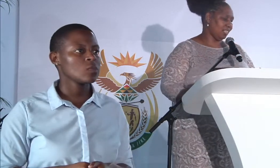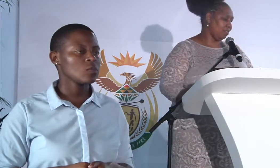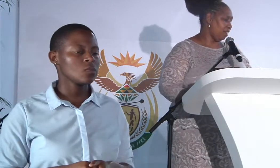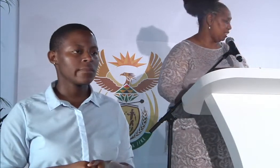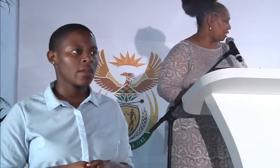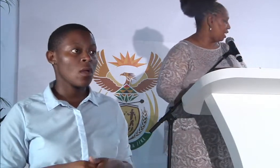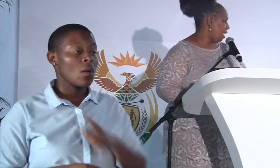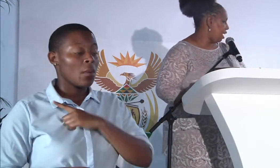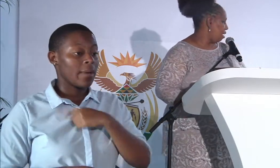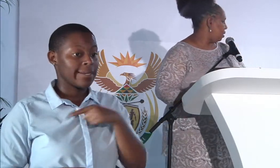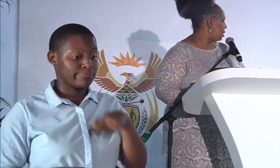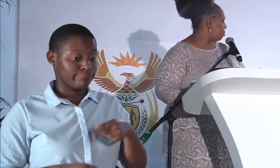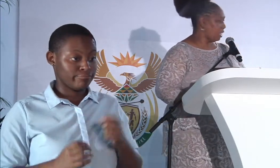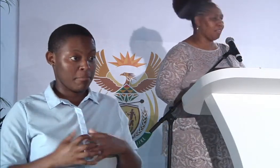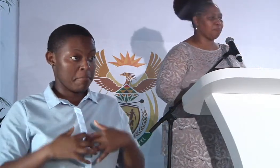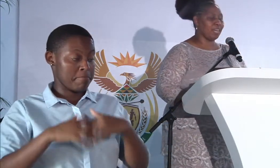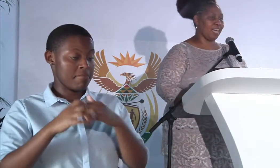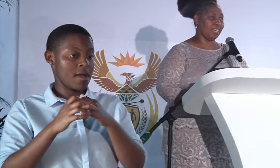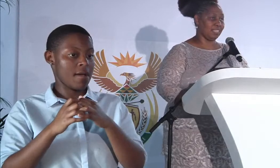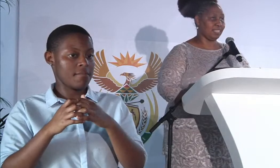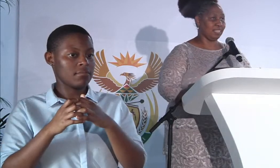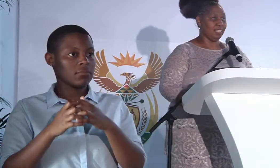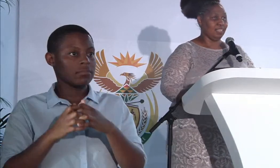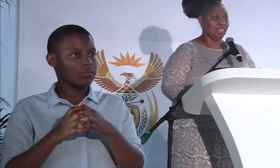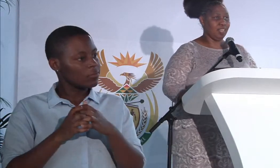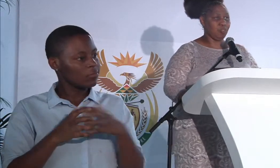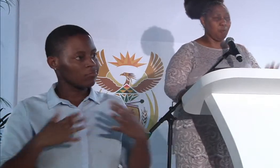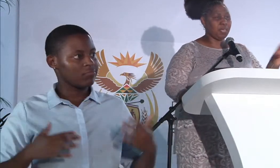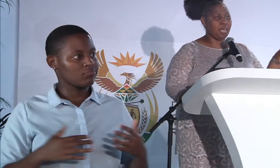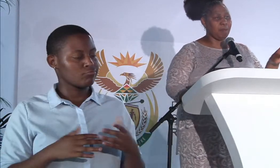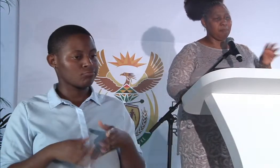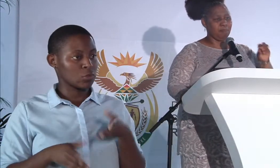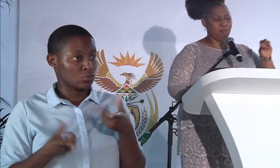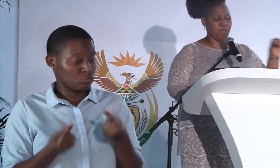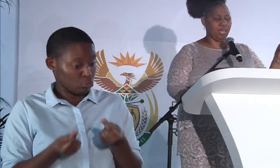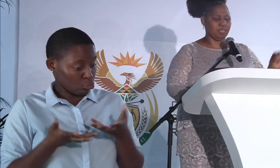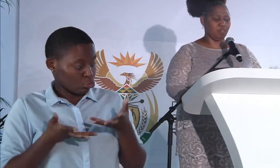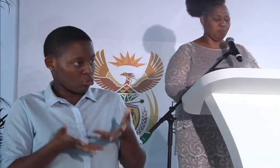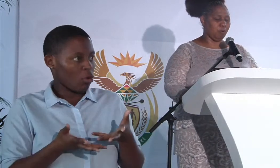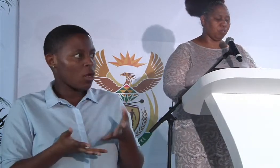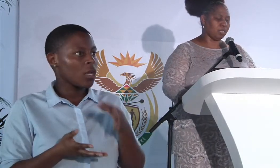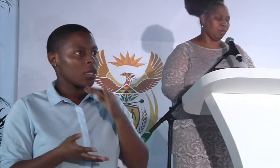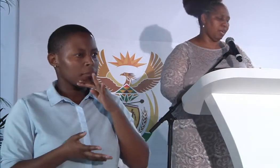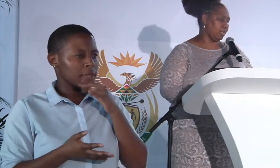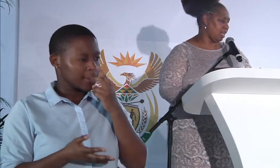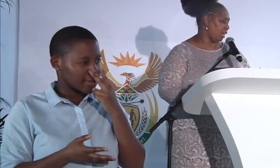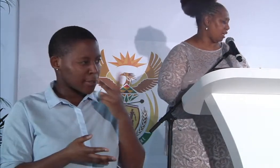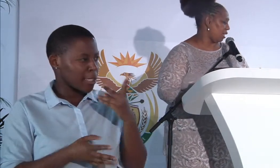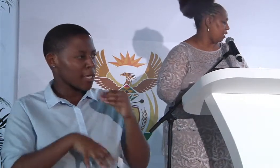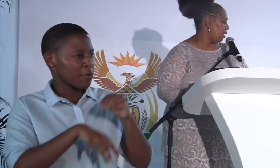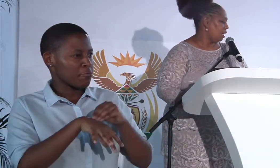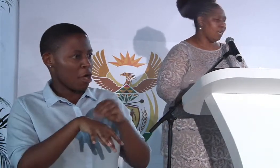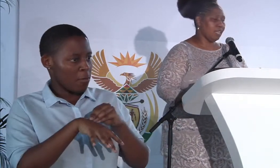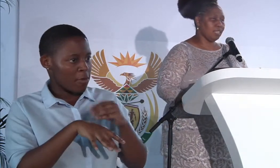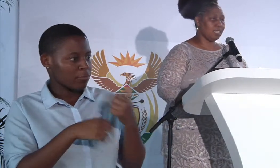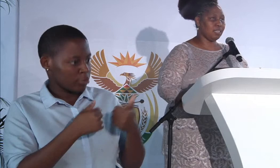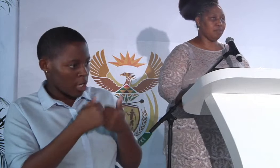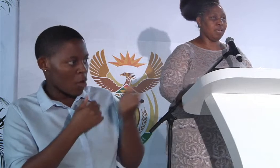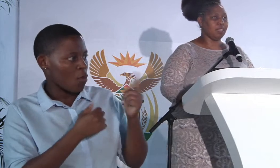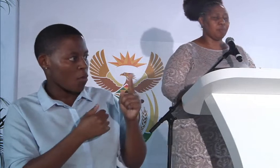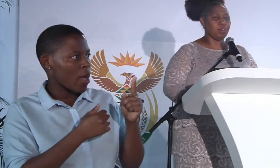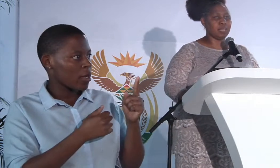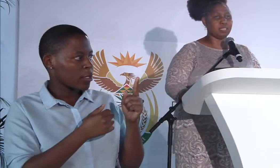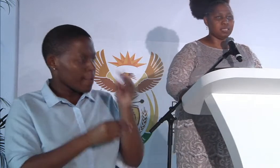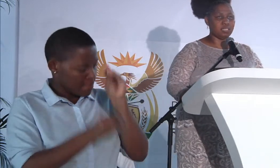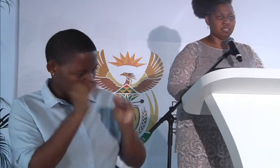these events, MEC, we get better at it. And you pick up where are the loopholes. And I want to thank the team and